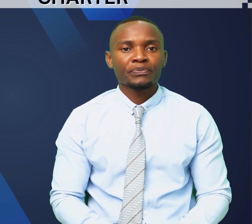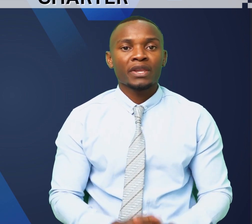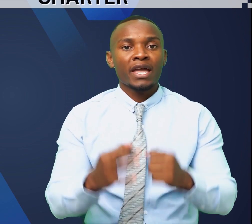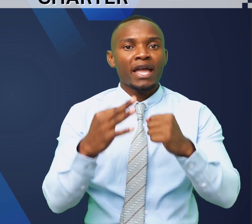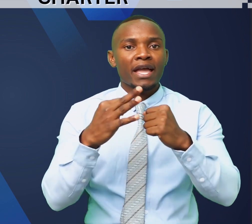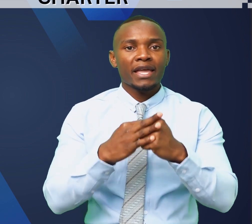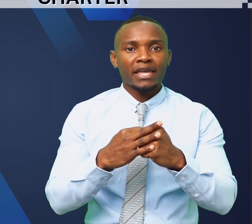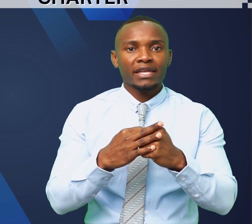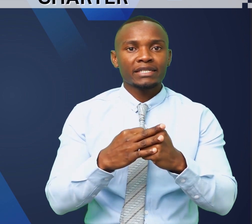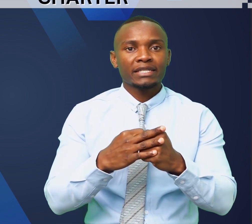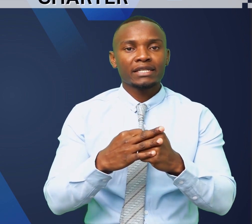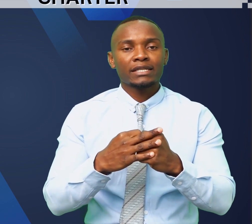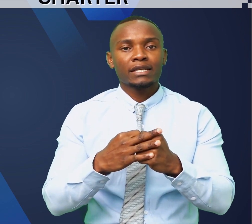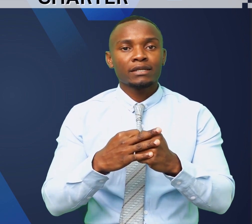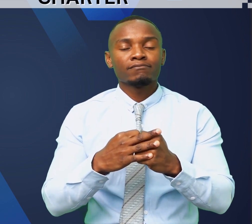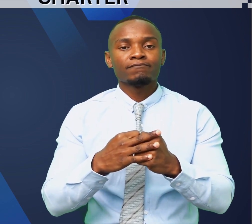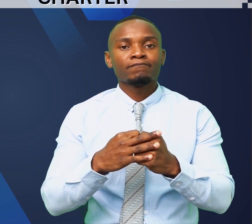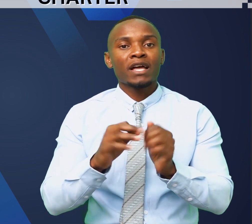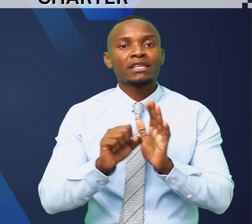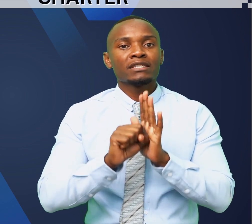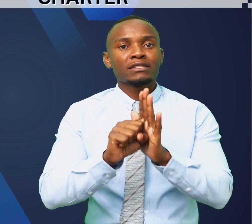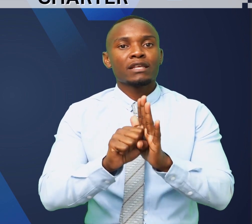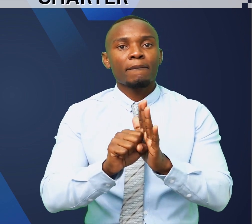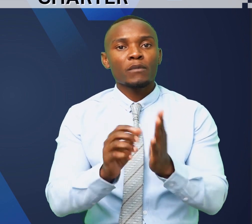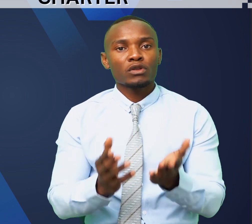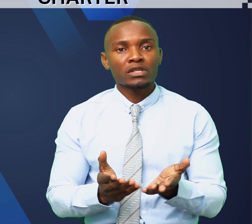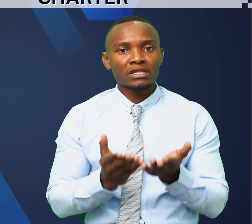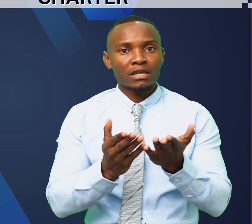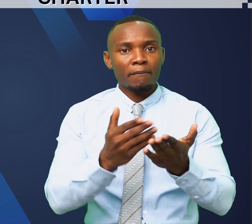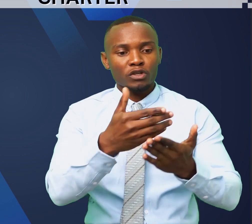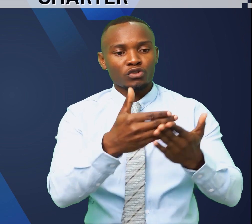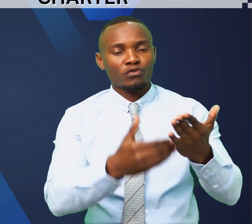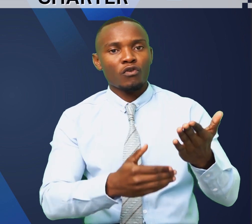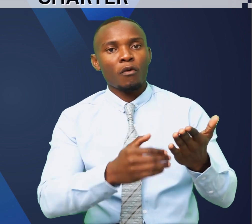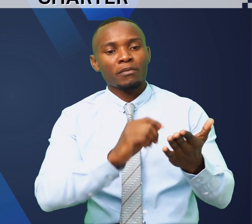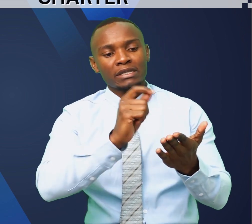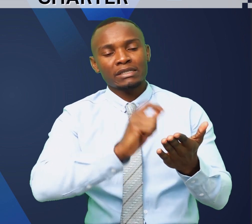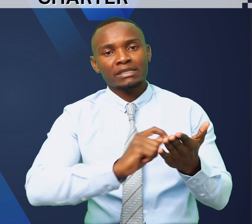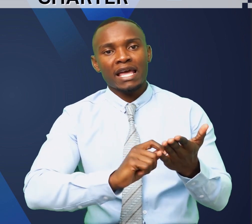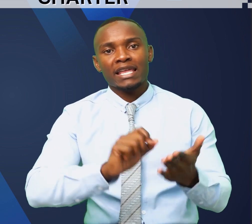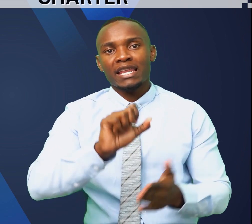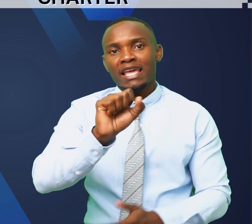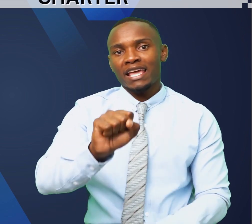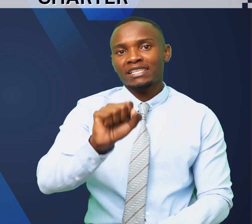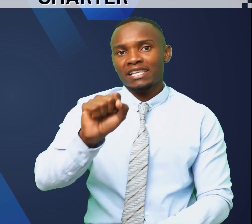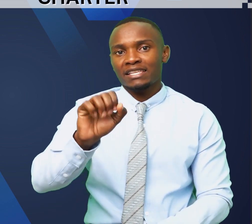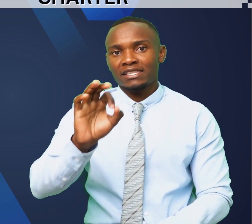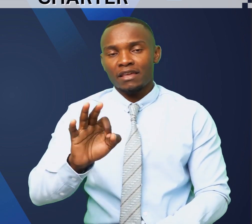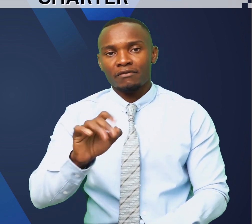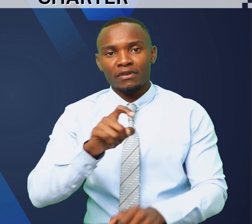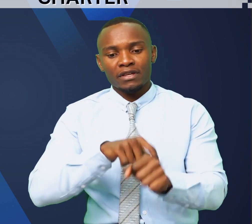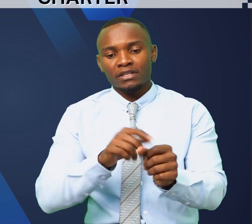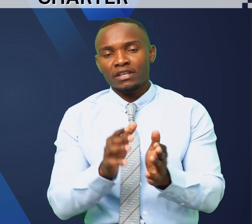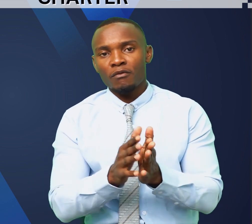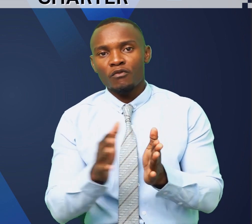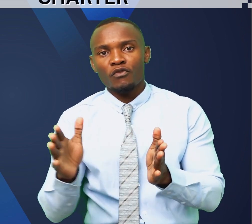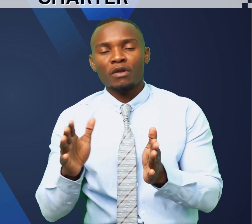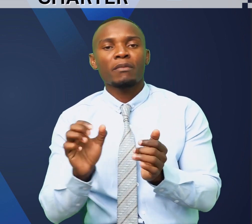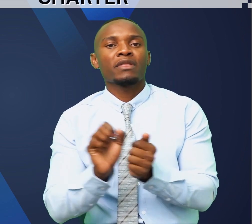8. Sign the sample submission form, SSF. Timeline